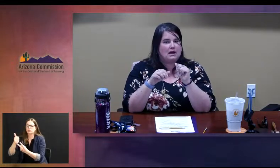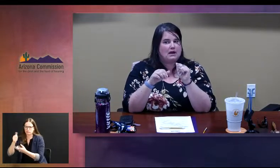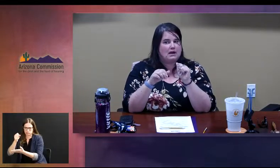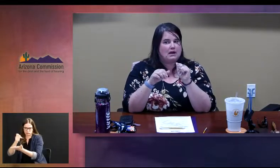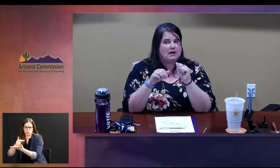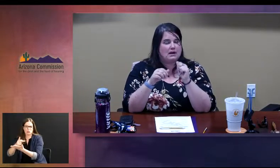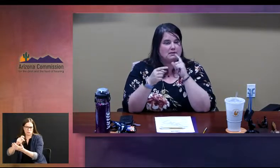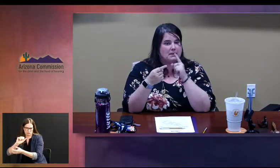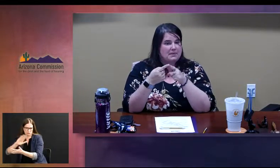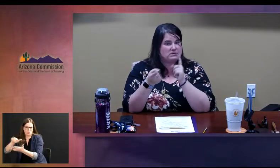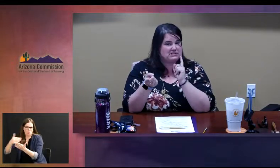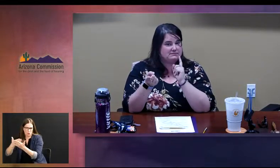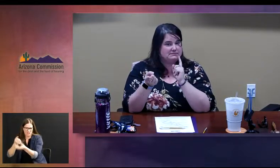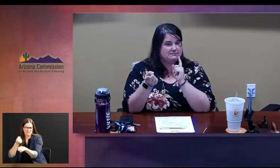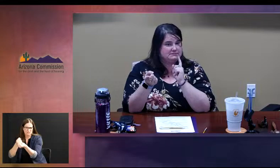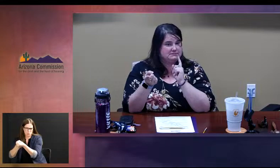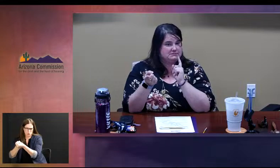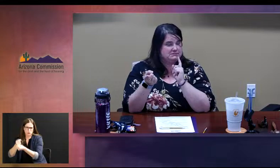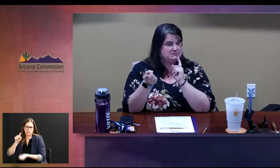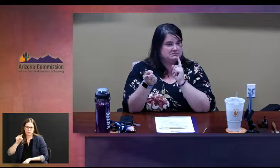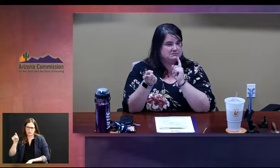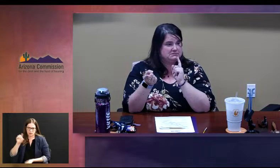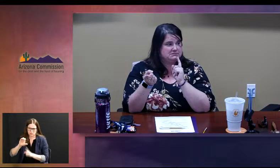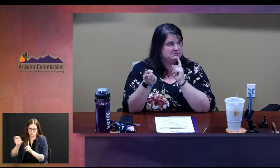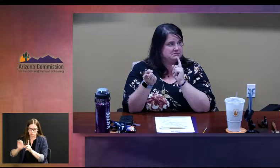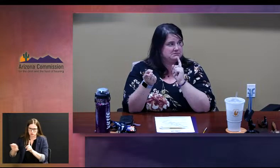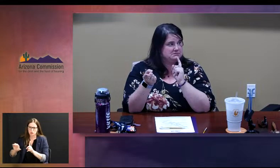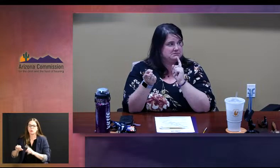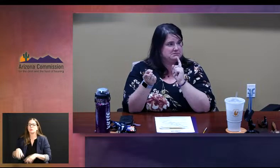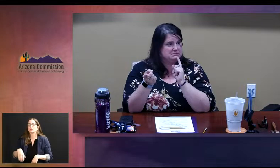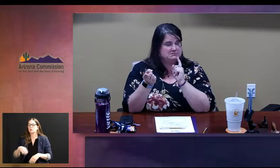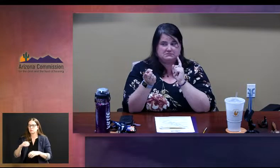Commissioner Cienko. Okay. Any opposed?